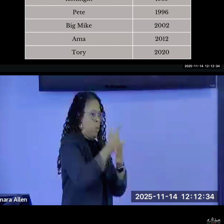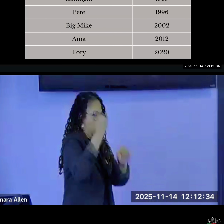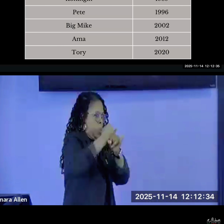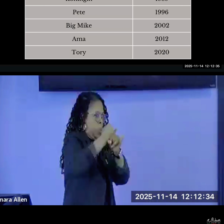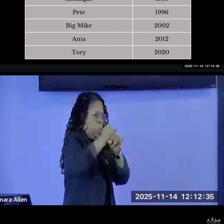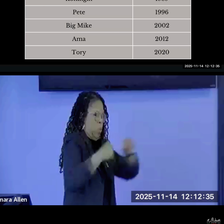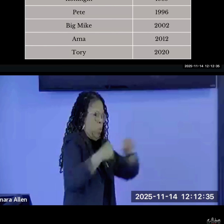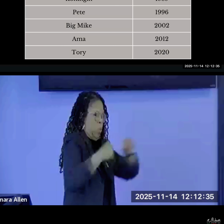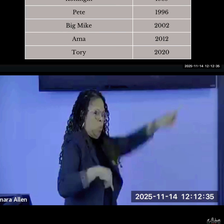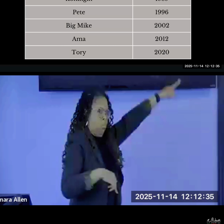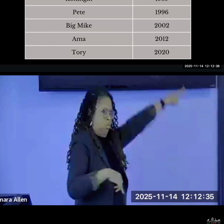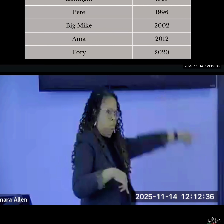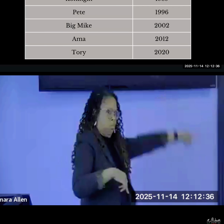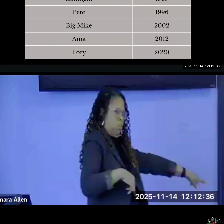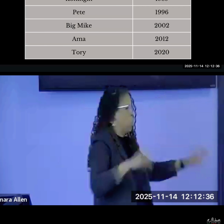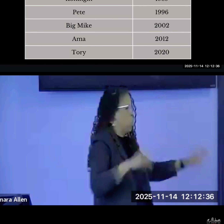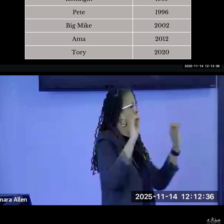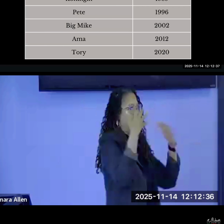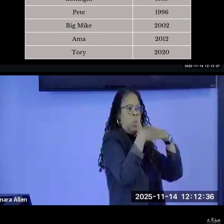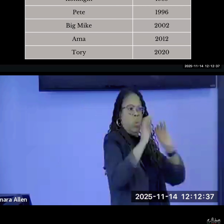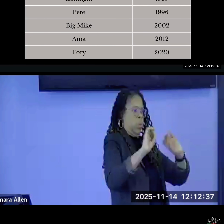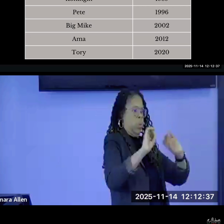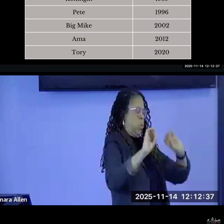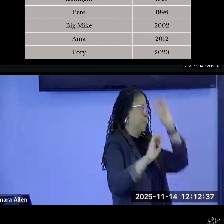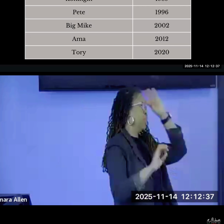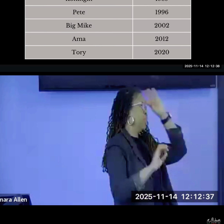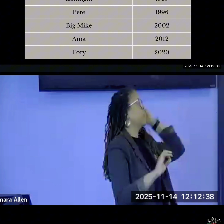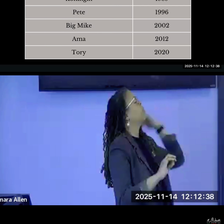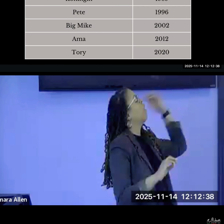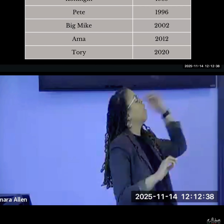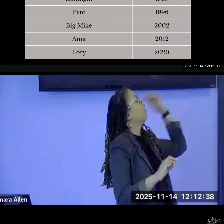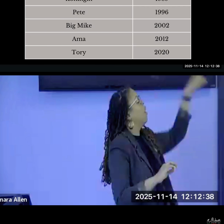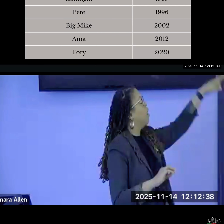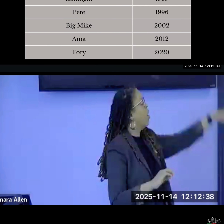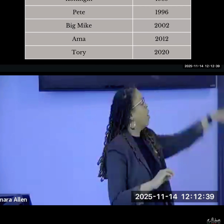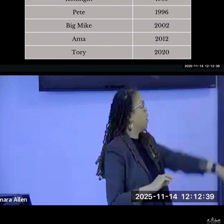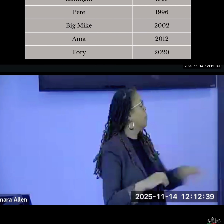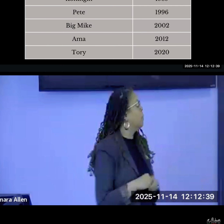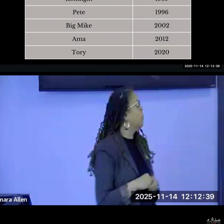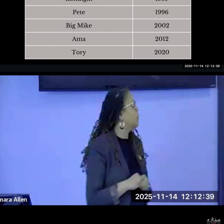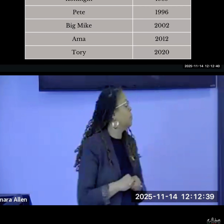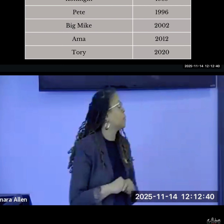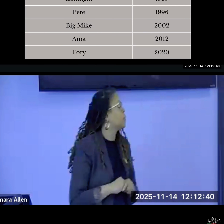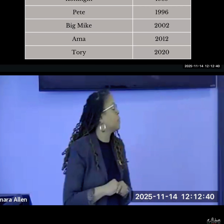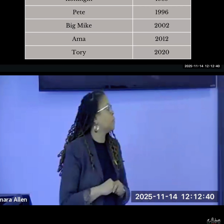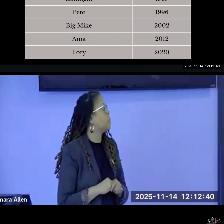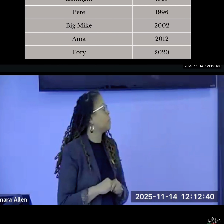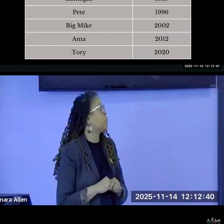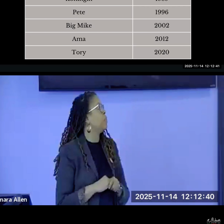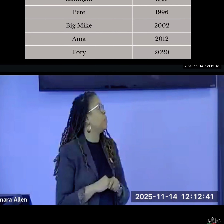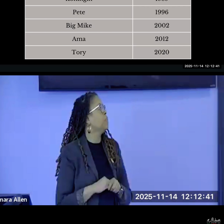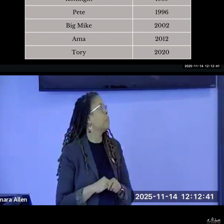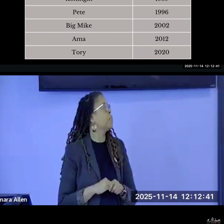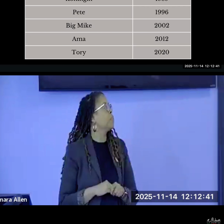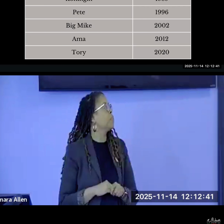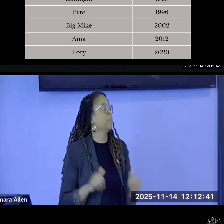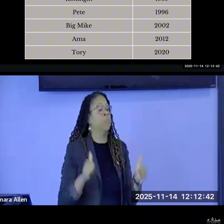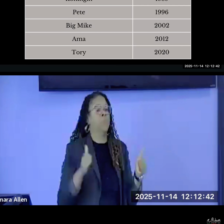They're all Black deaf individuals who all graduated from a deaf residential school.